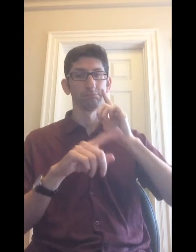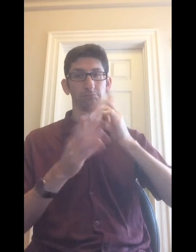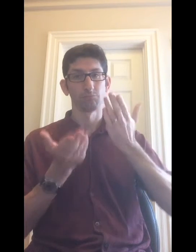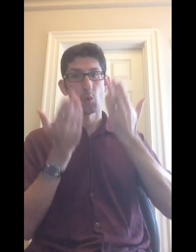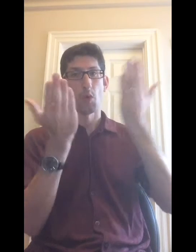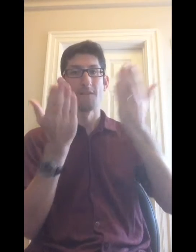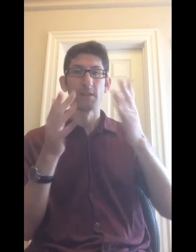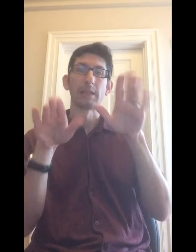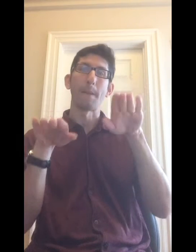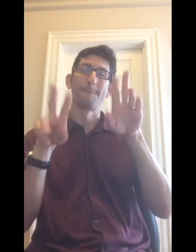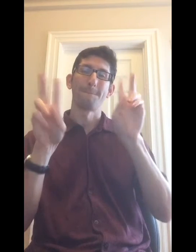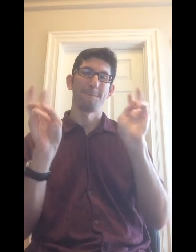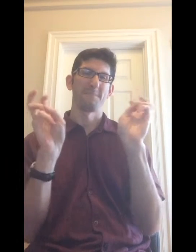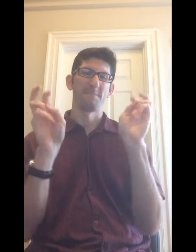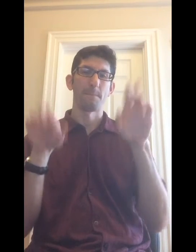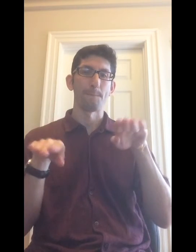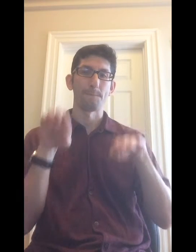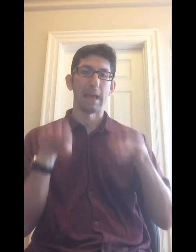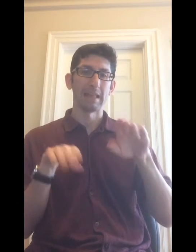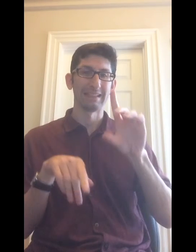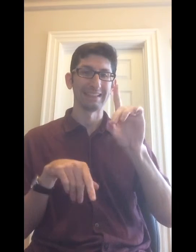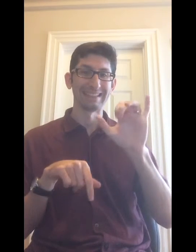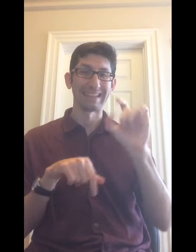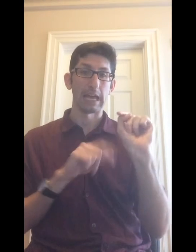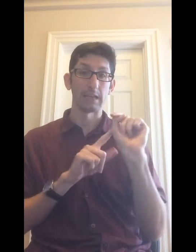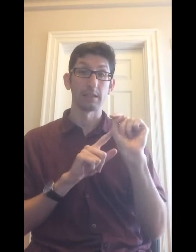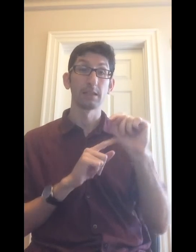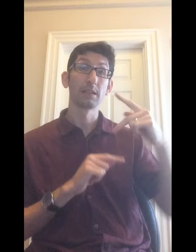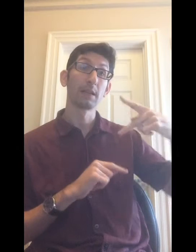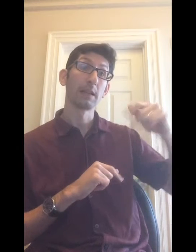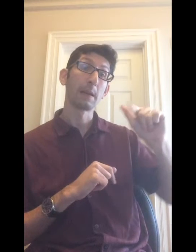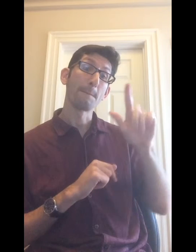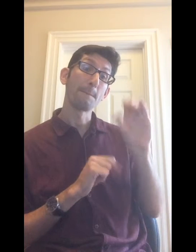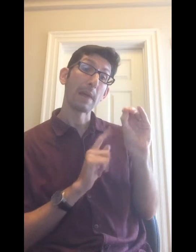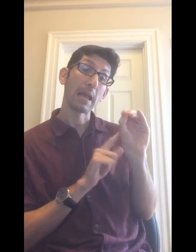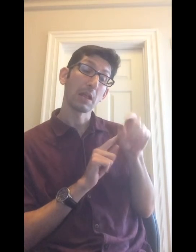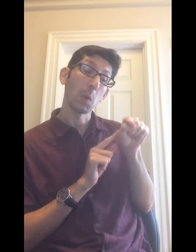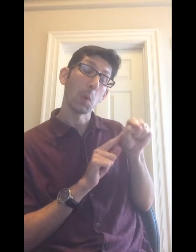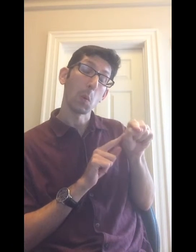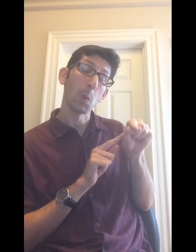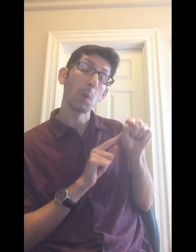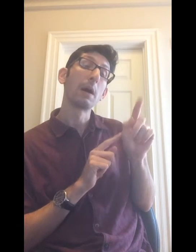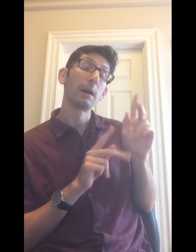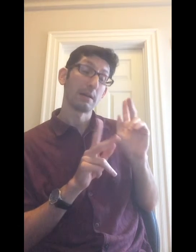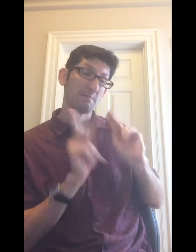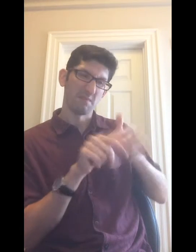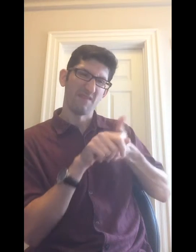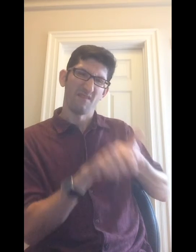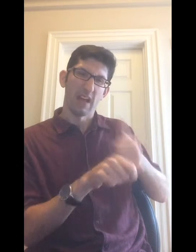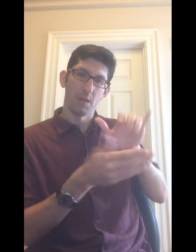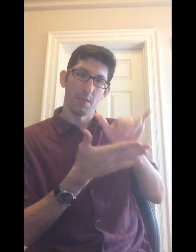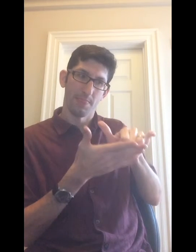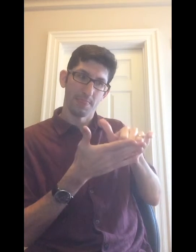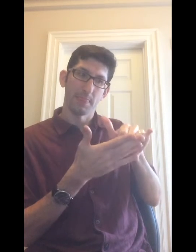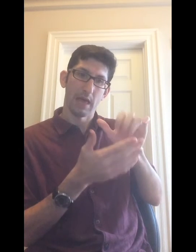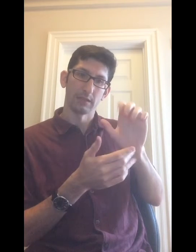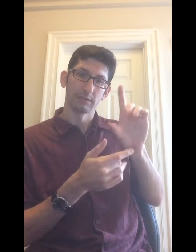on the PowerPoint. But paleo community members, they feel that it's not really derived from research,